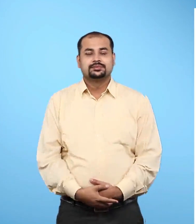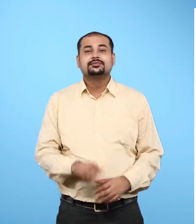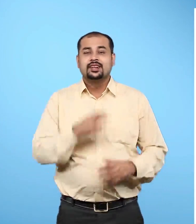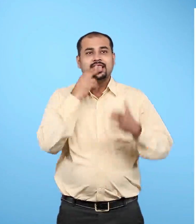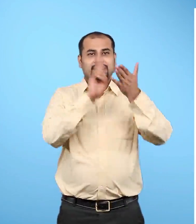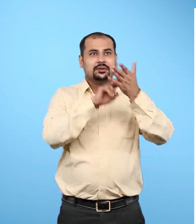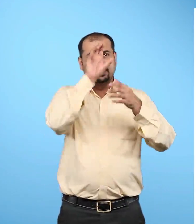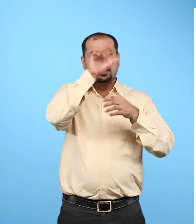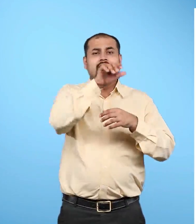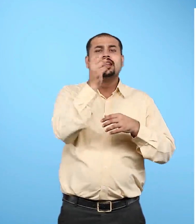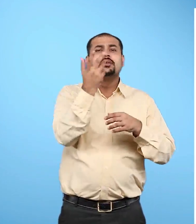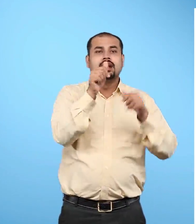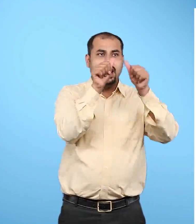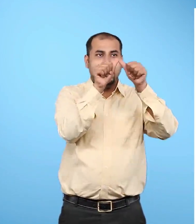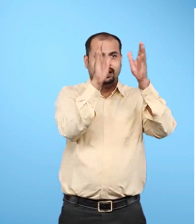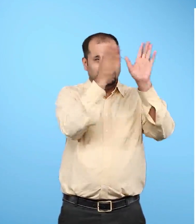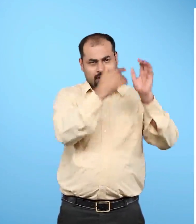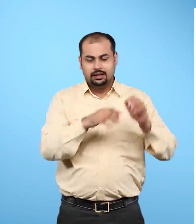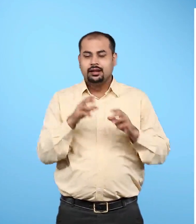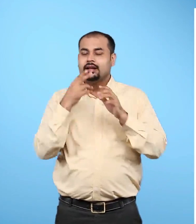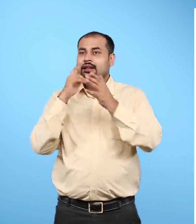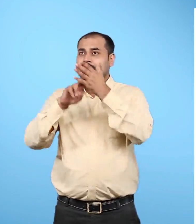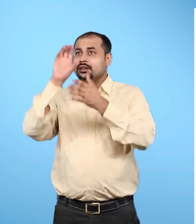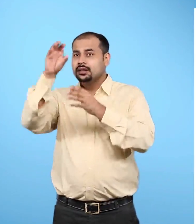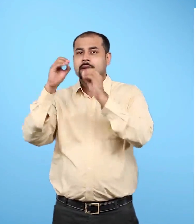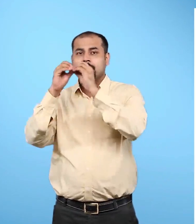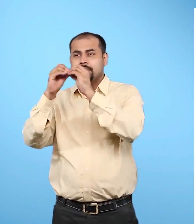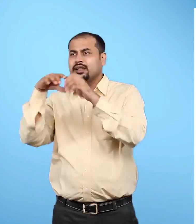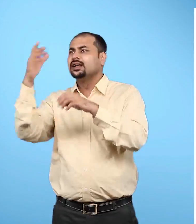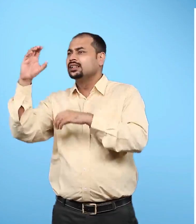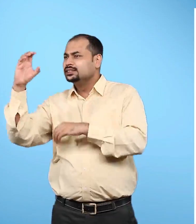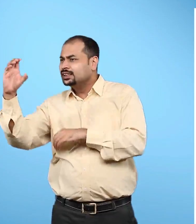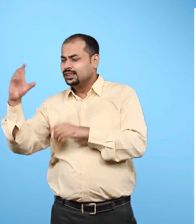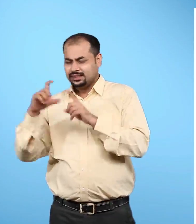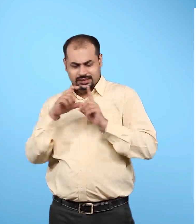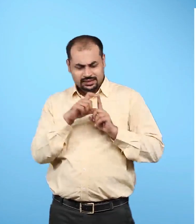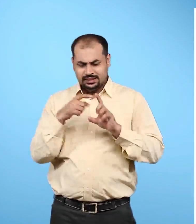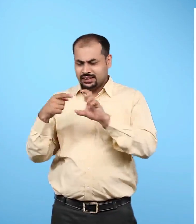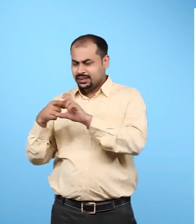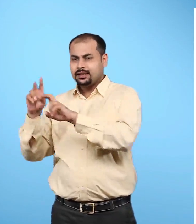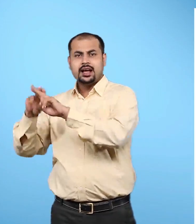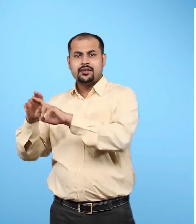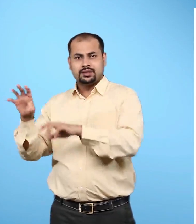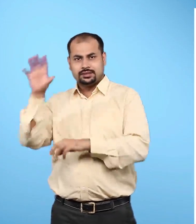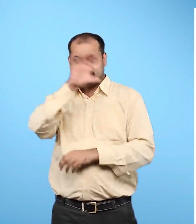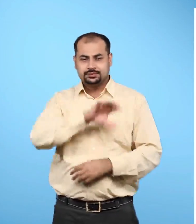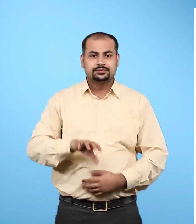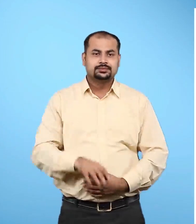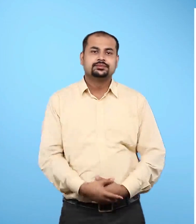in different sides and corners of the figure. These stamps have been marked as A, B, C,